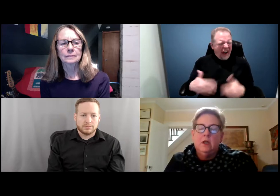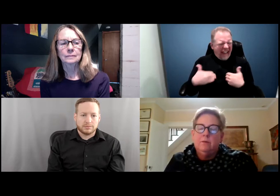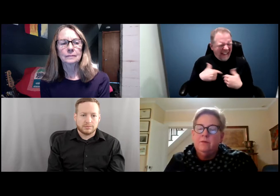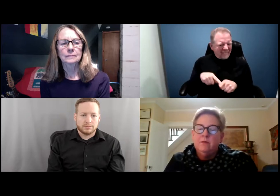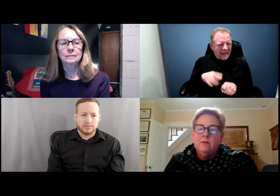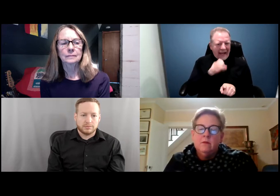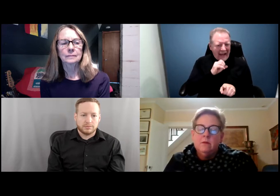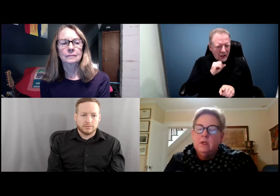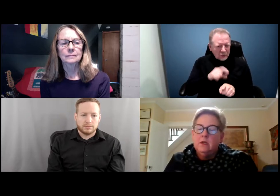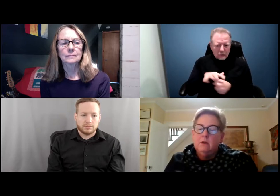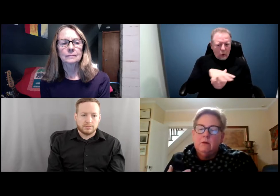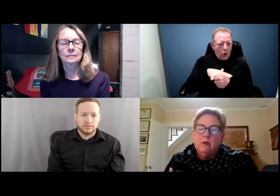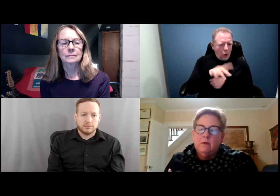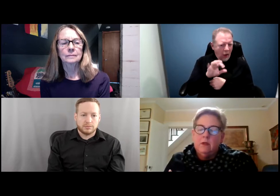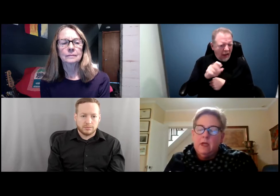location,